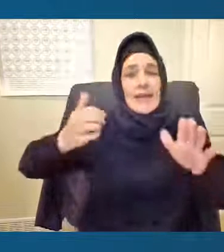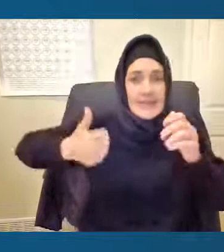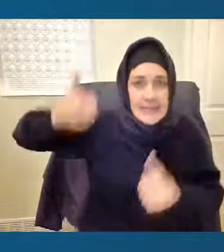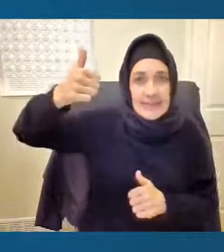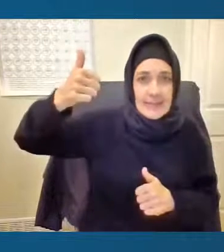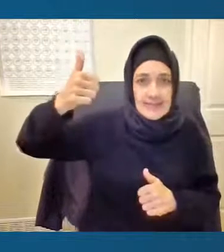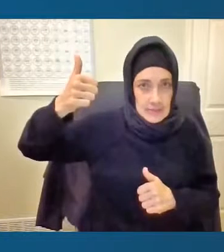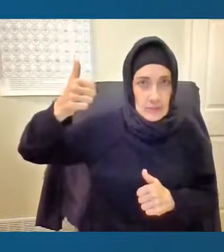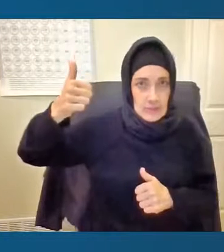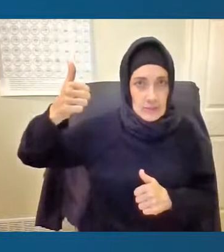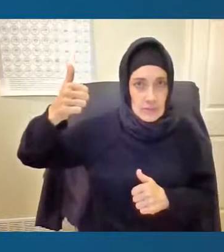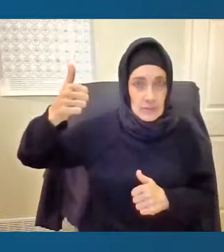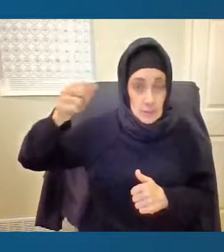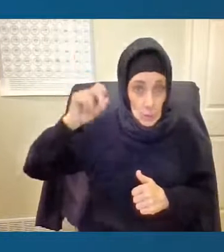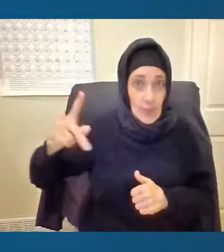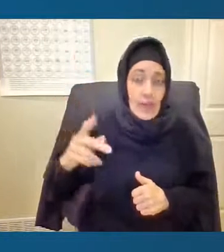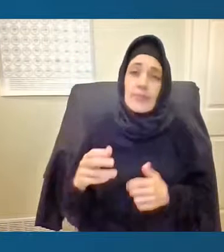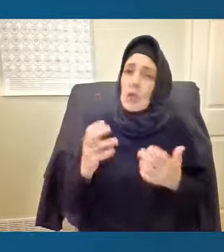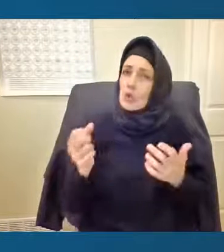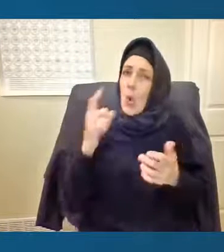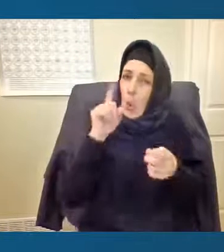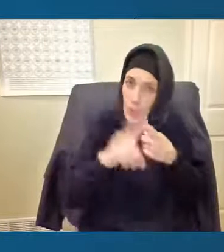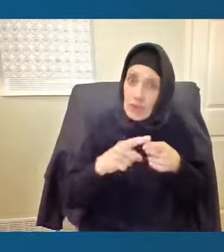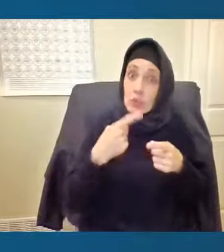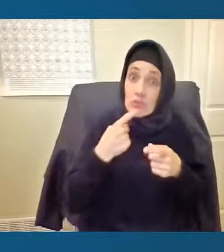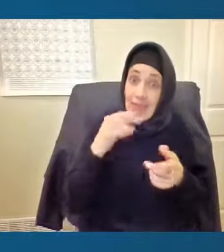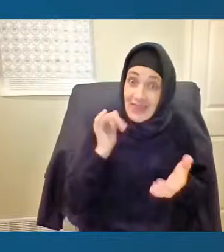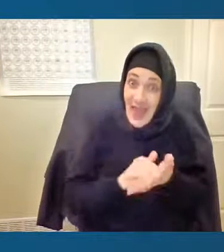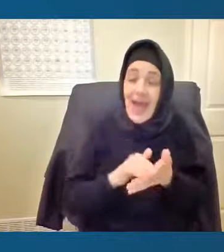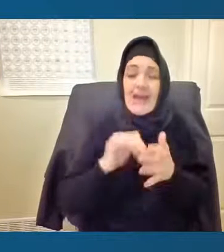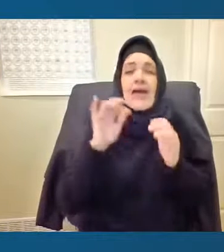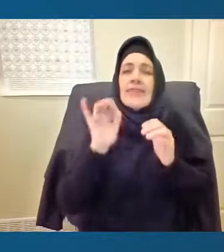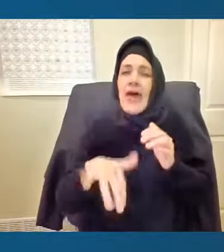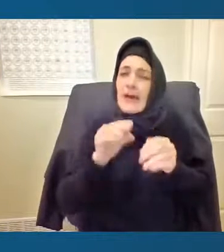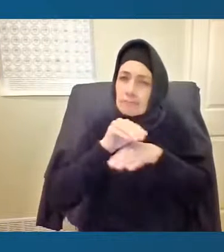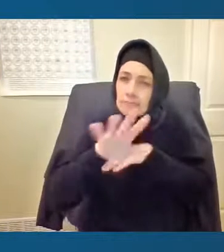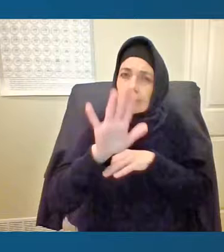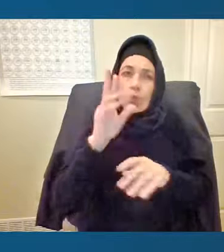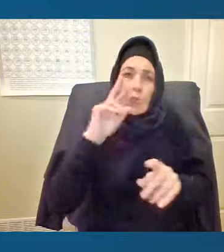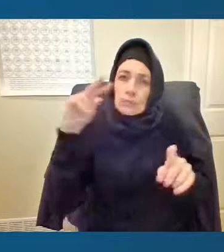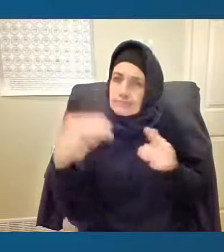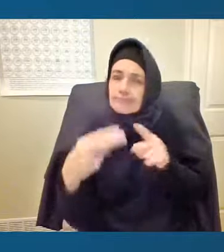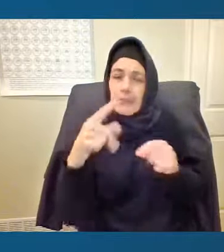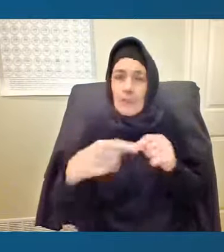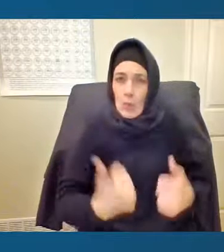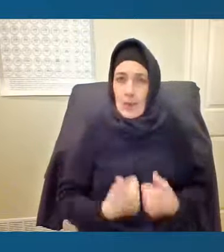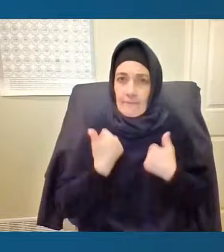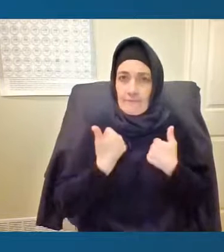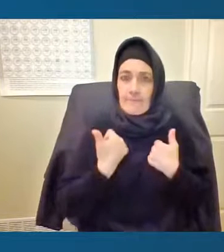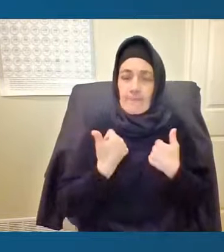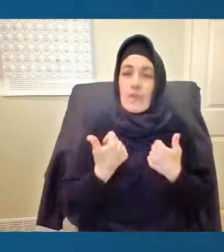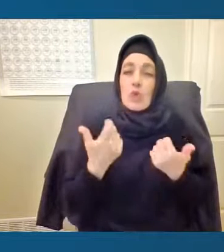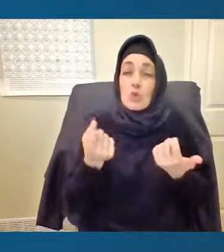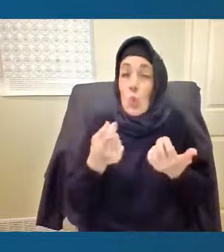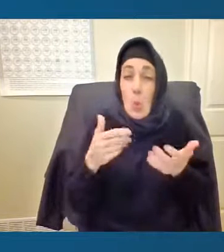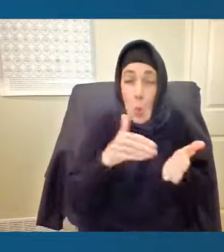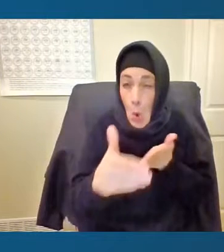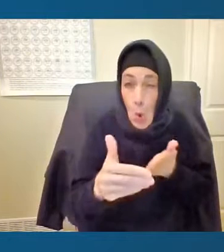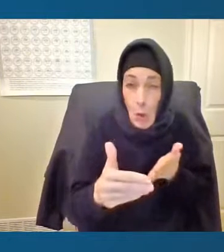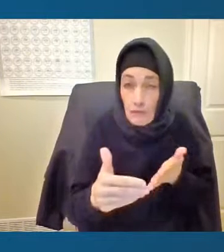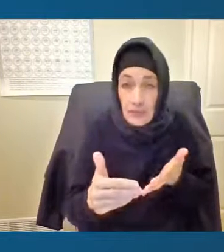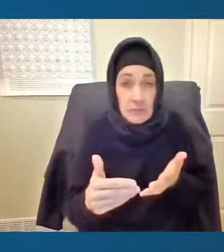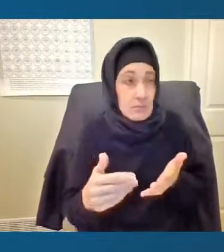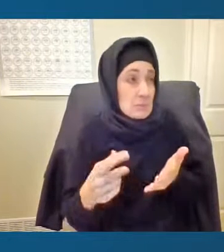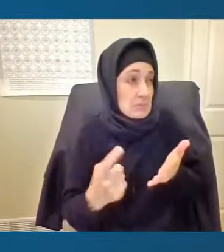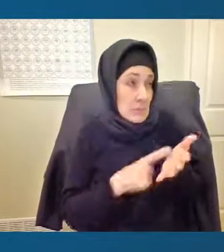become how we look at life. And so a lot of times when you're dealing with things and you just spiritually can't get